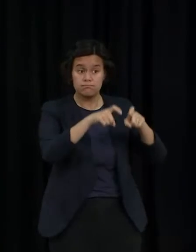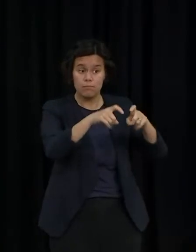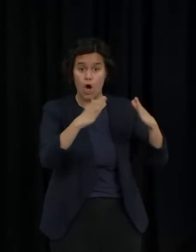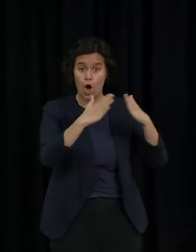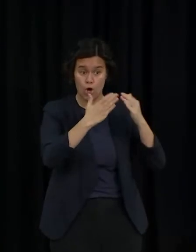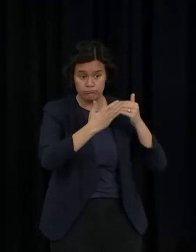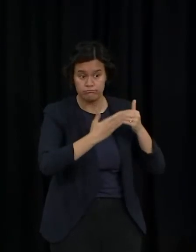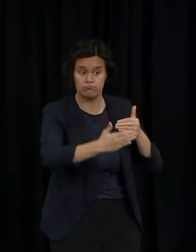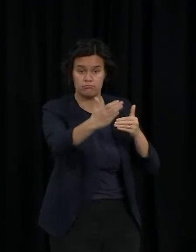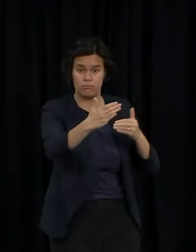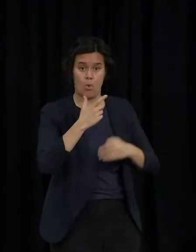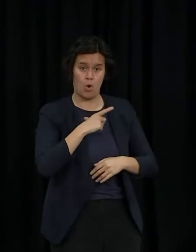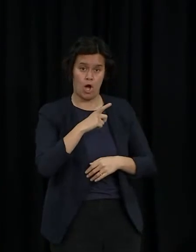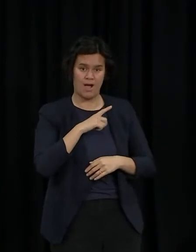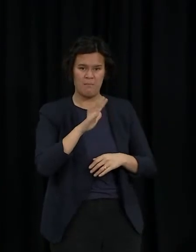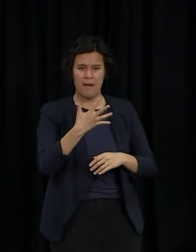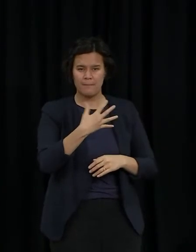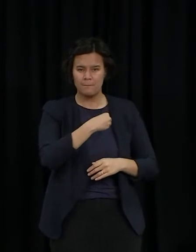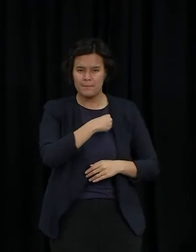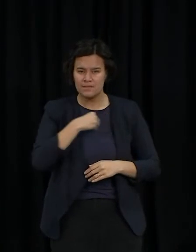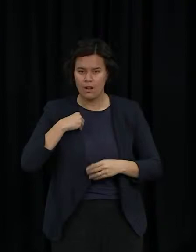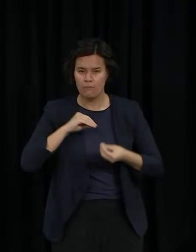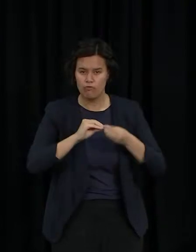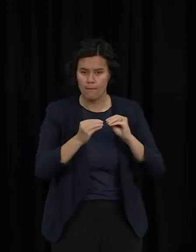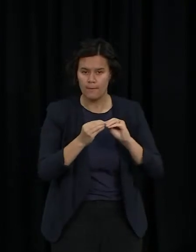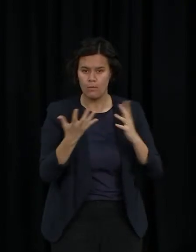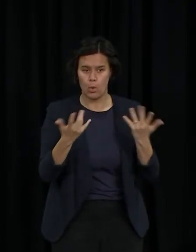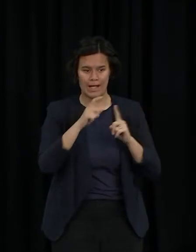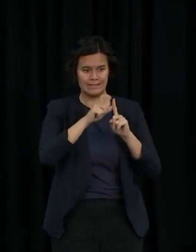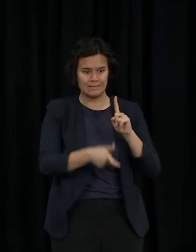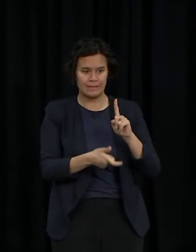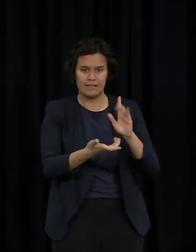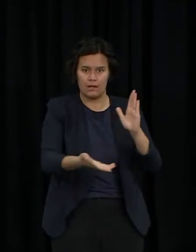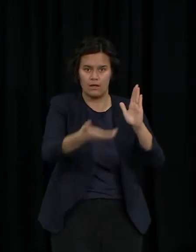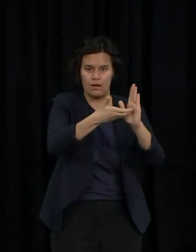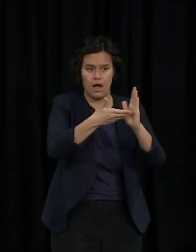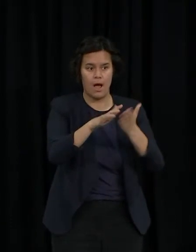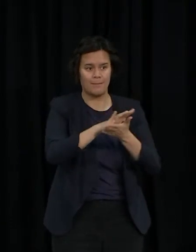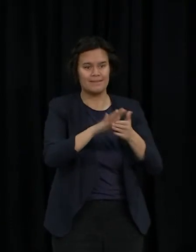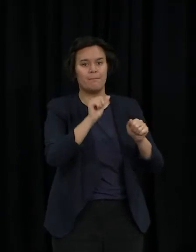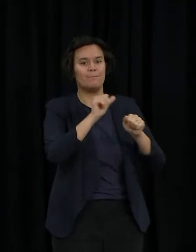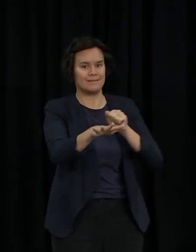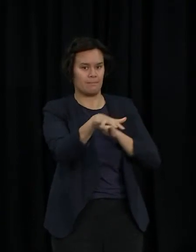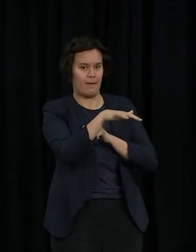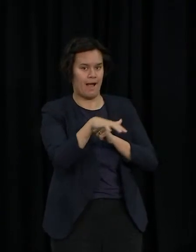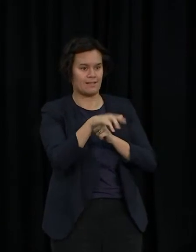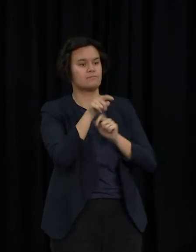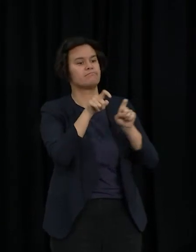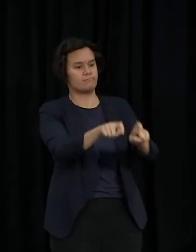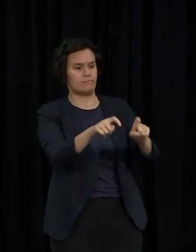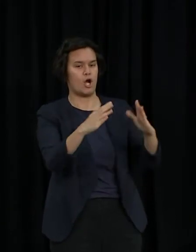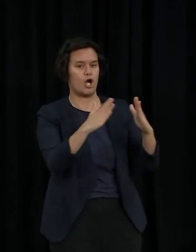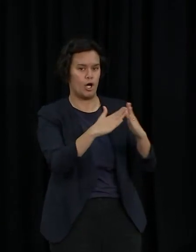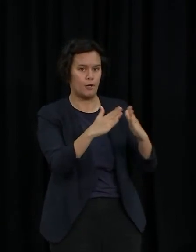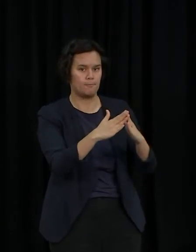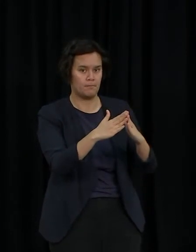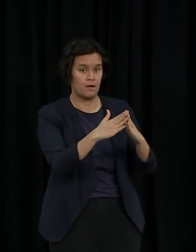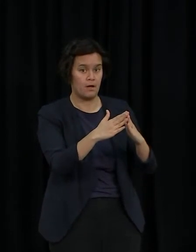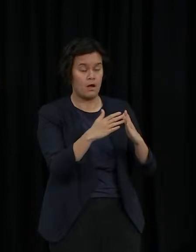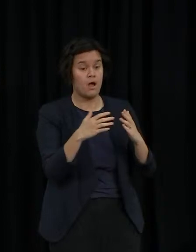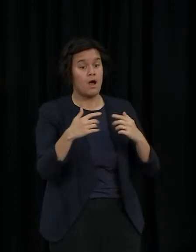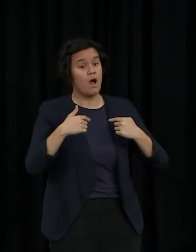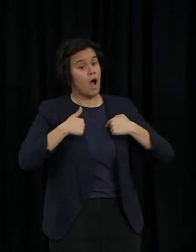that requires them to stay at home, or a disability or something of that sort. I'm not aware of a specific case of people who've been